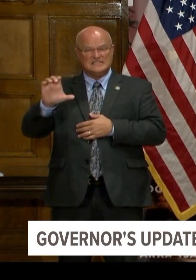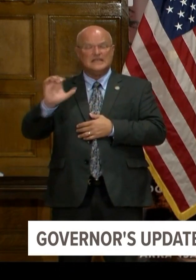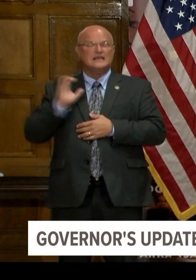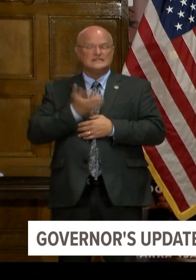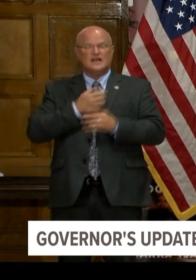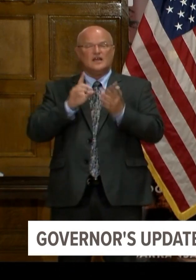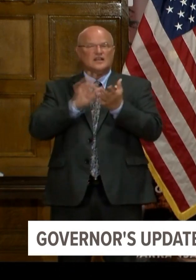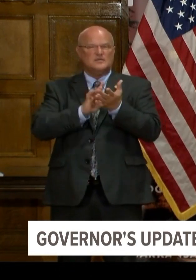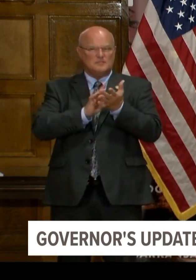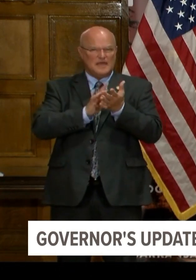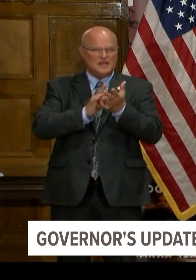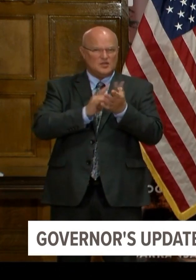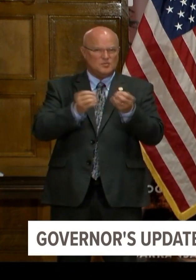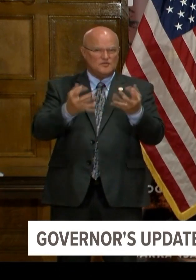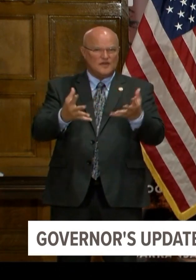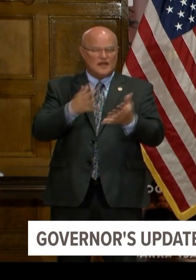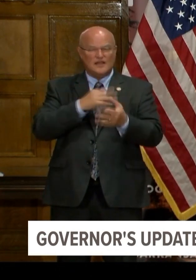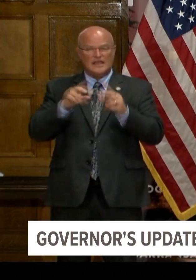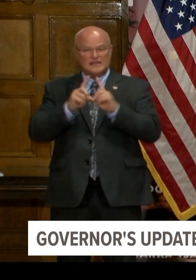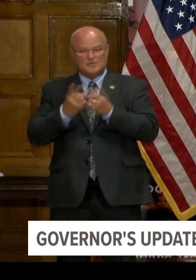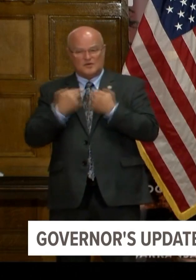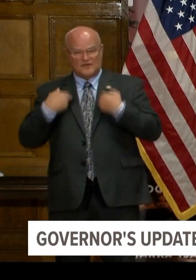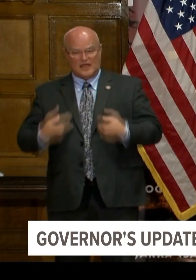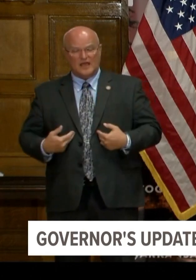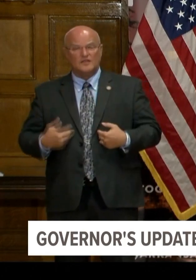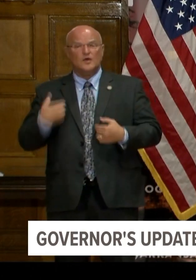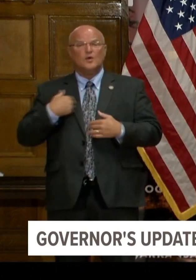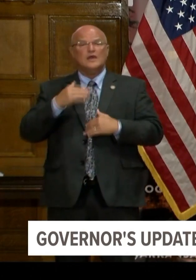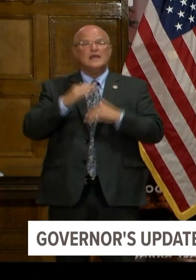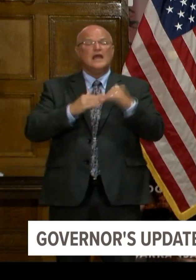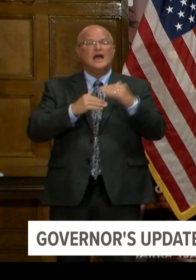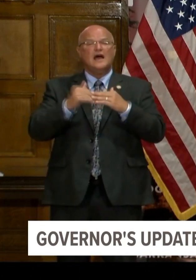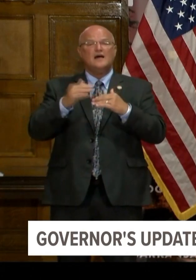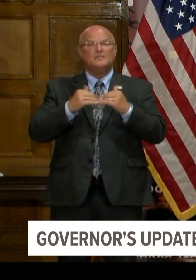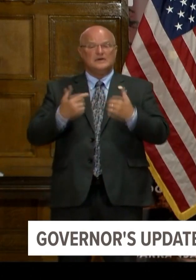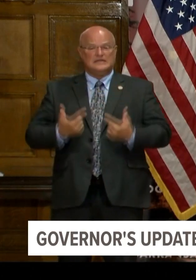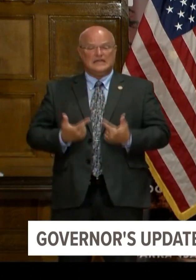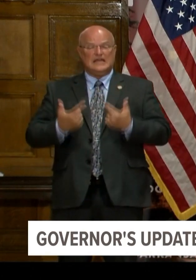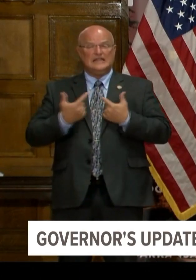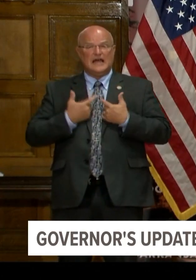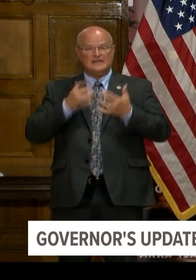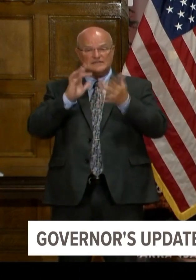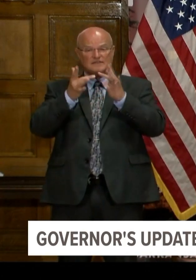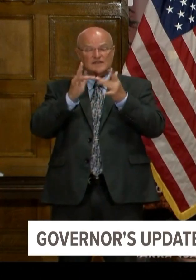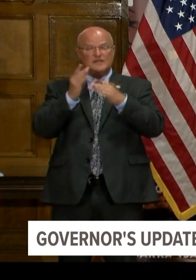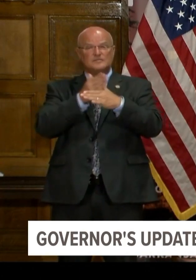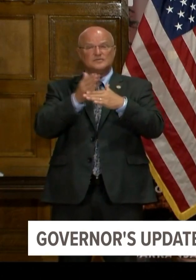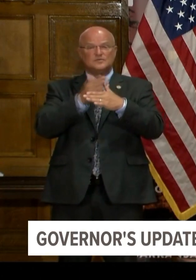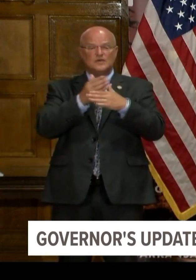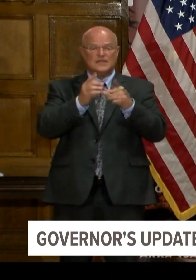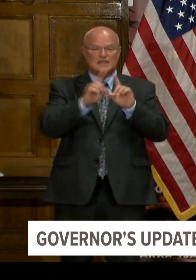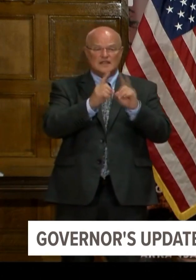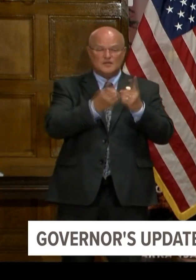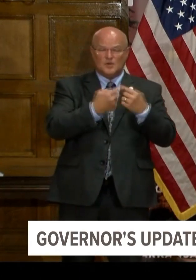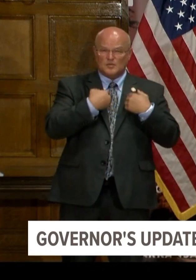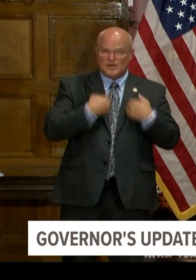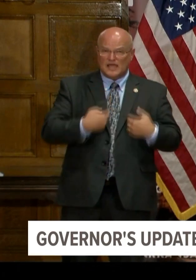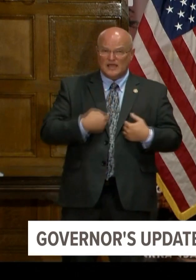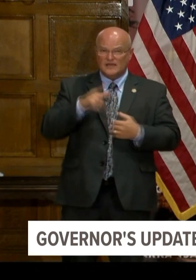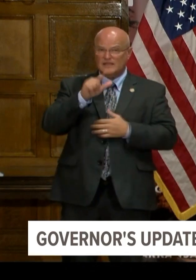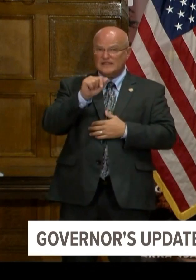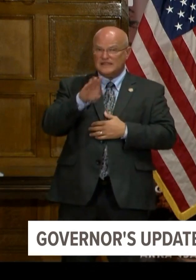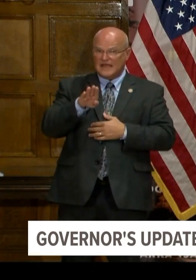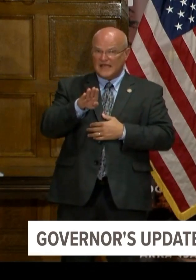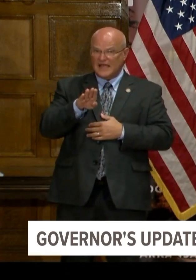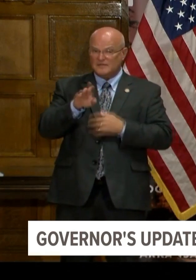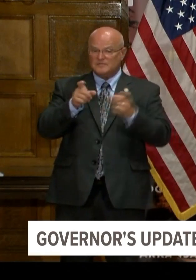Department of Health, we have built a live interface between the Department of Health's